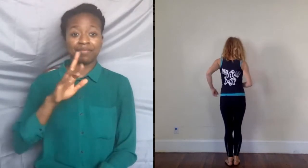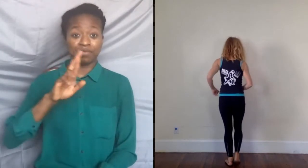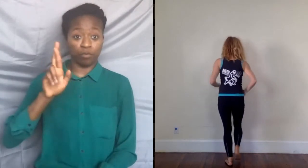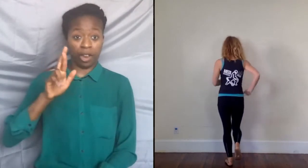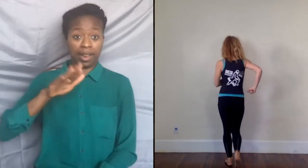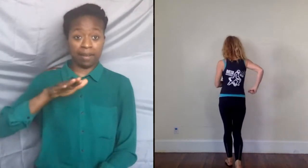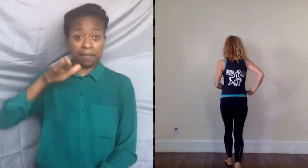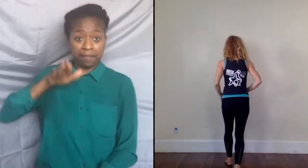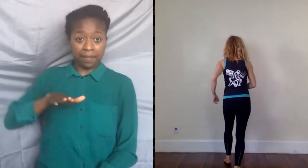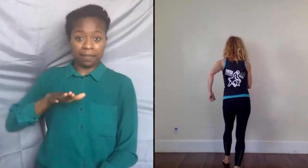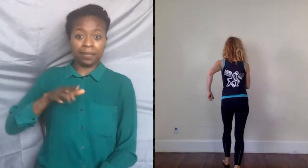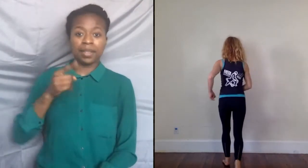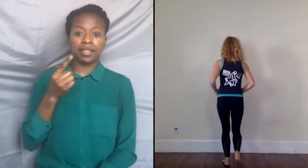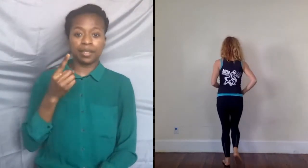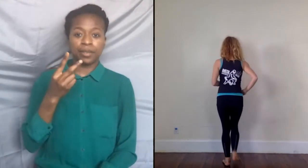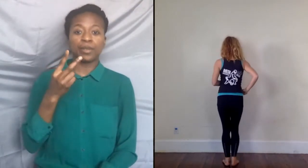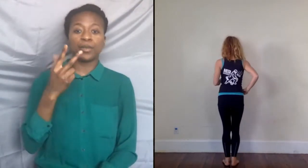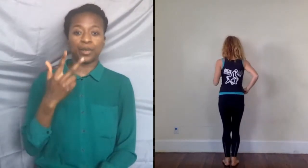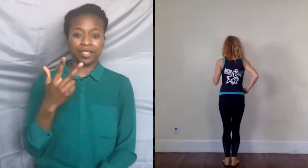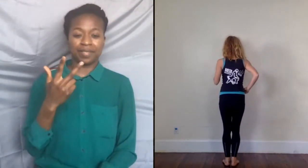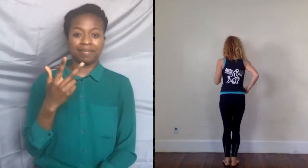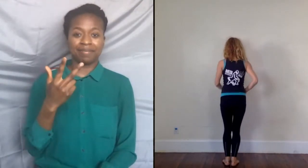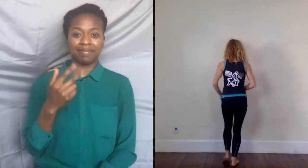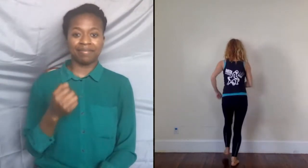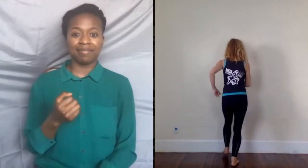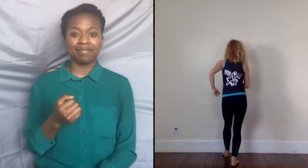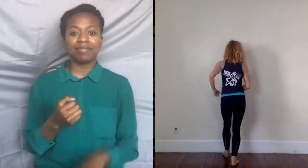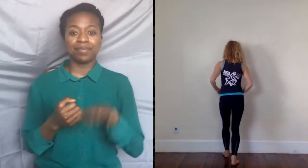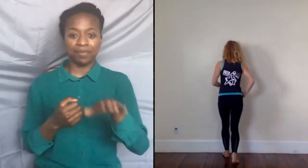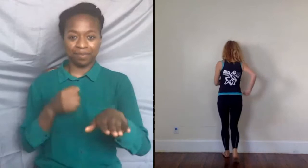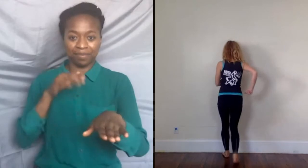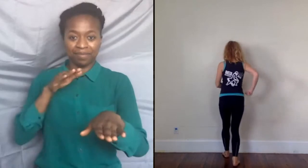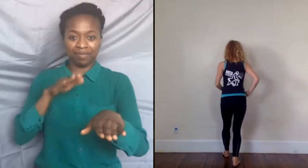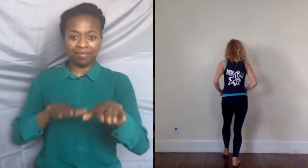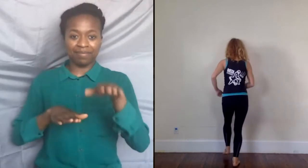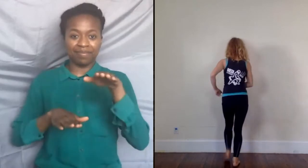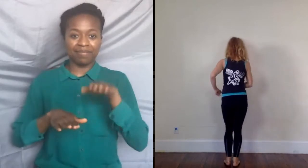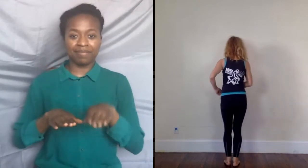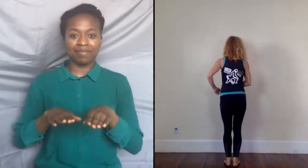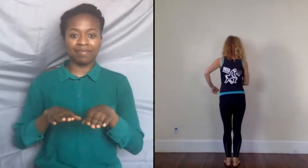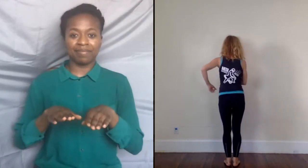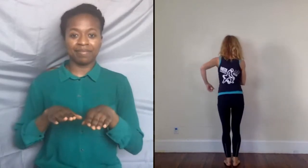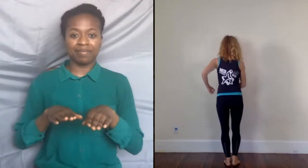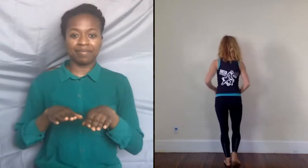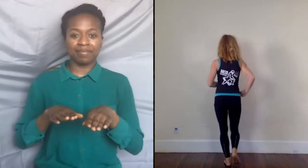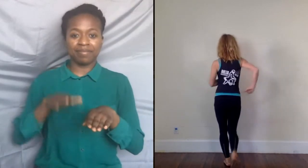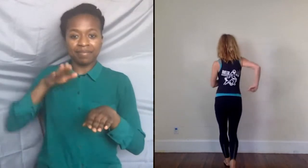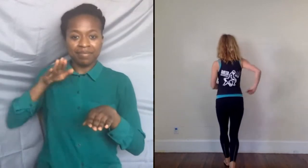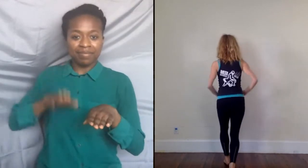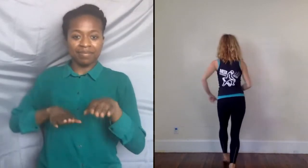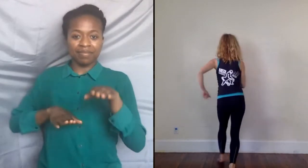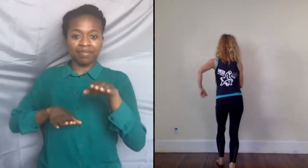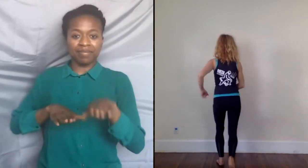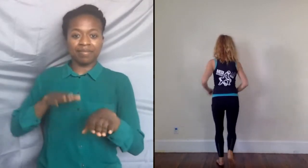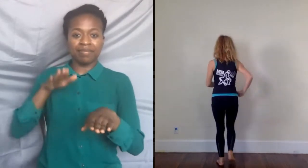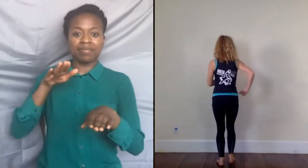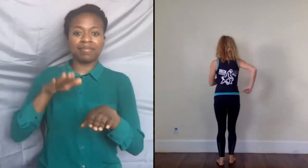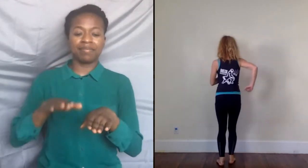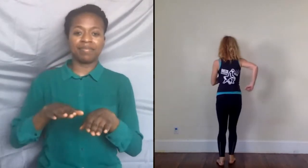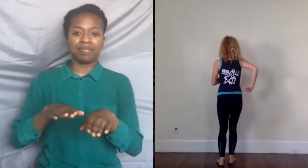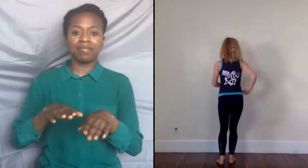back. 1, 2, 3. Left foot forward. 2, 3. Right foot back. 2,